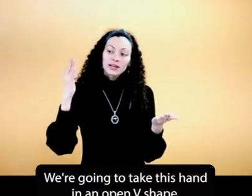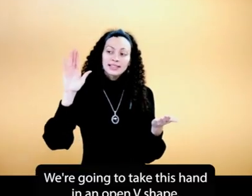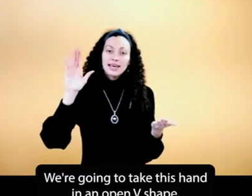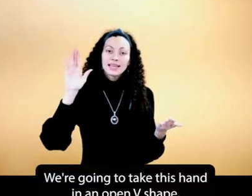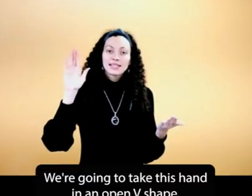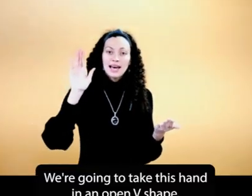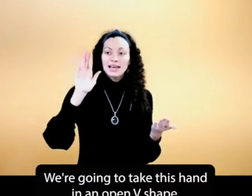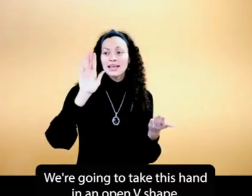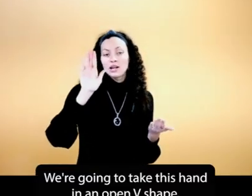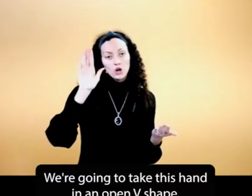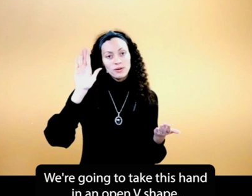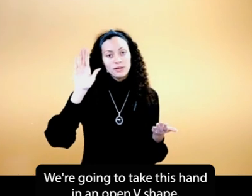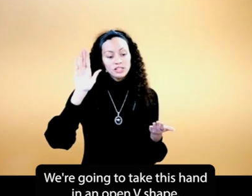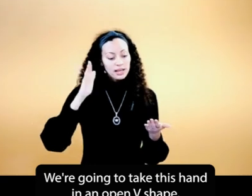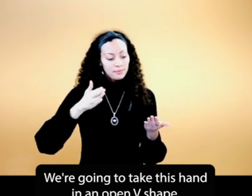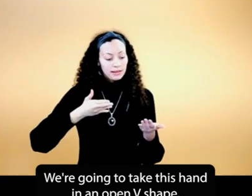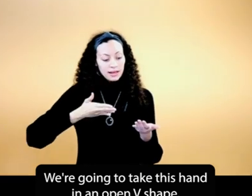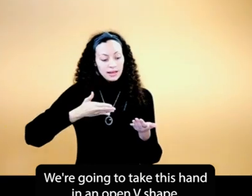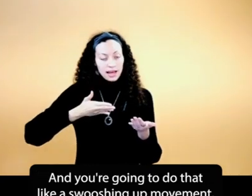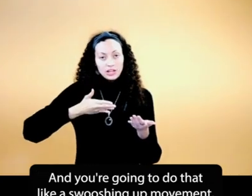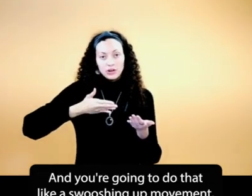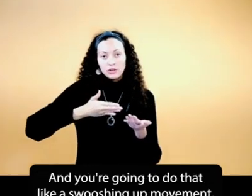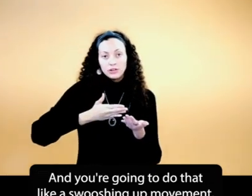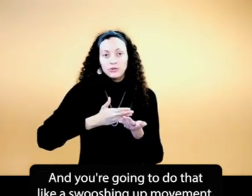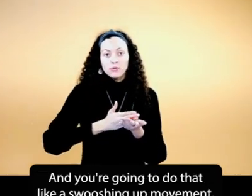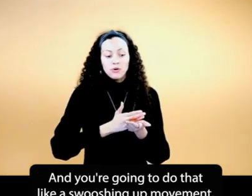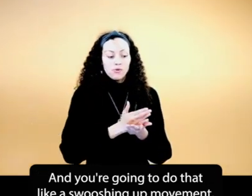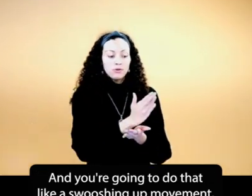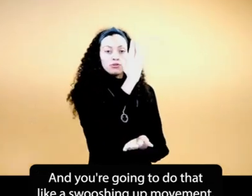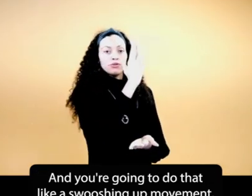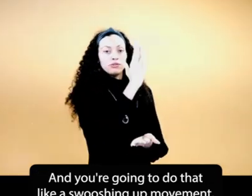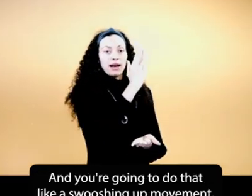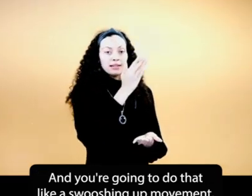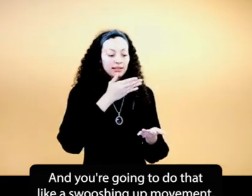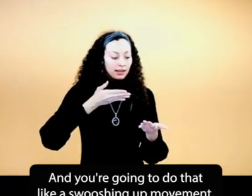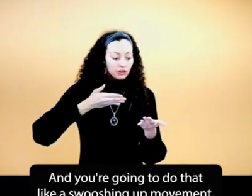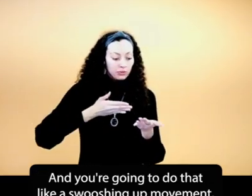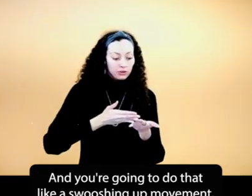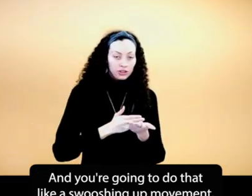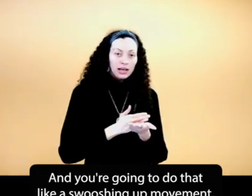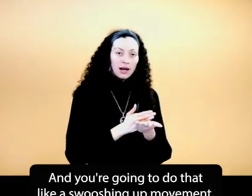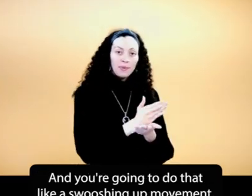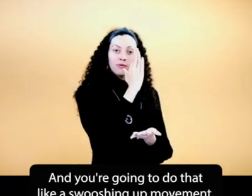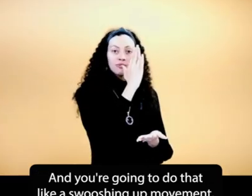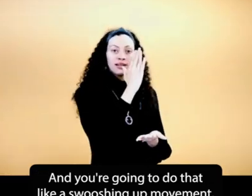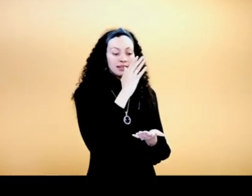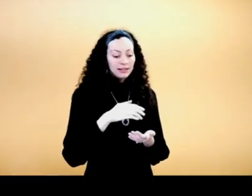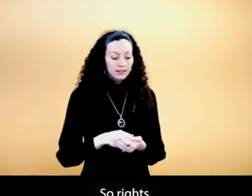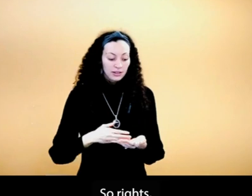going to take this hand in an open V shape, and you're going to do that. It's like a swooshing up movement.